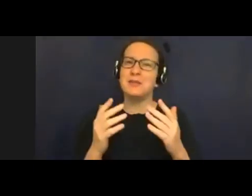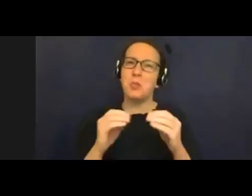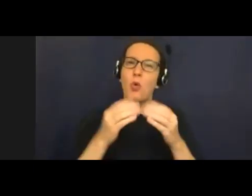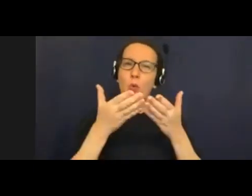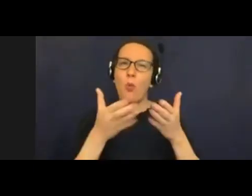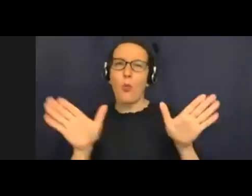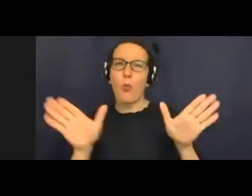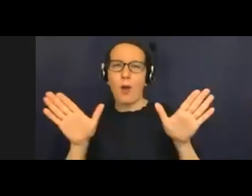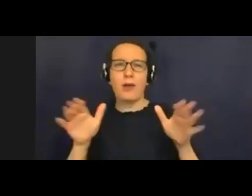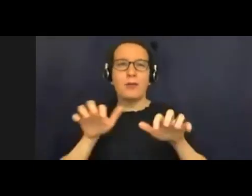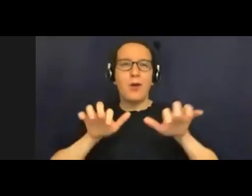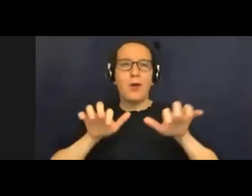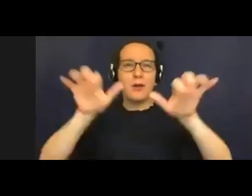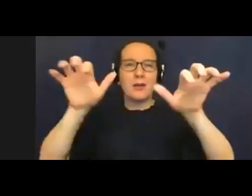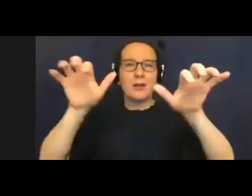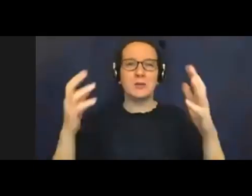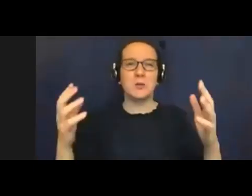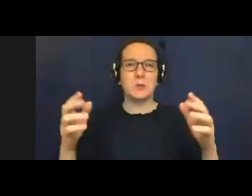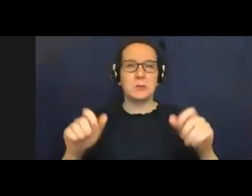online meeting, and